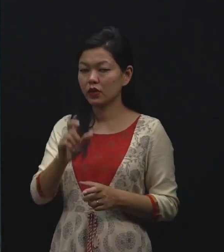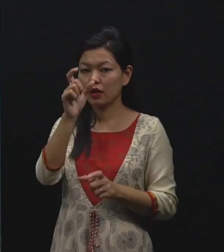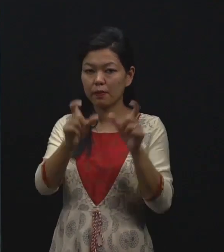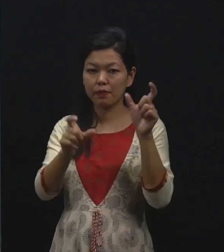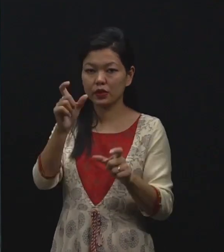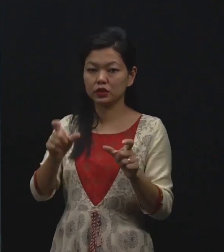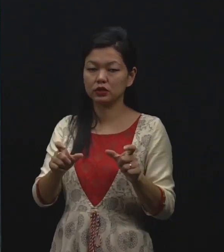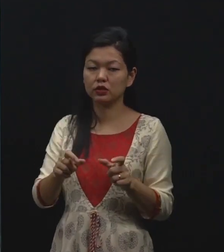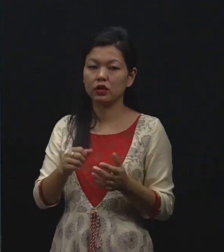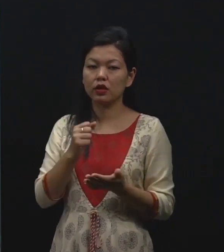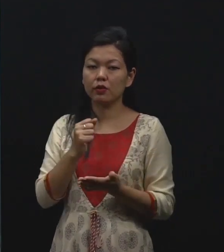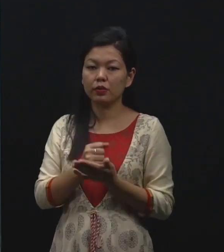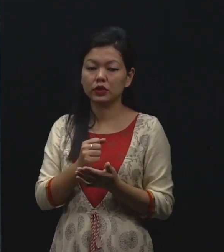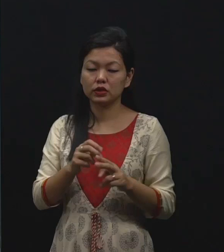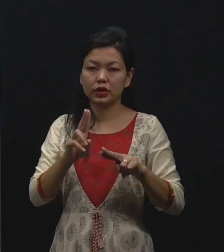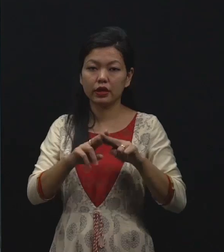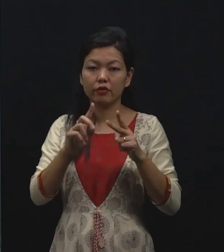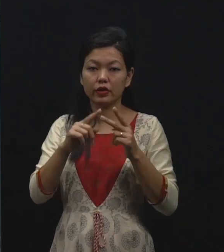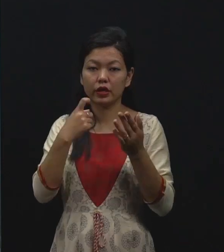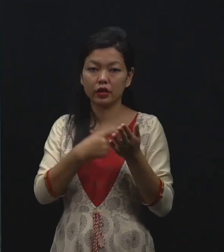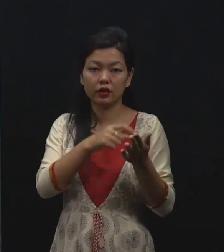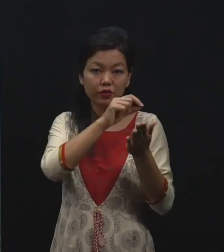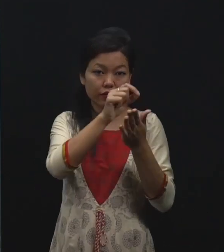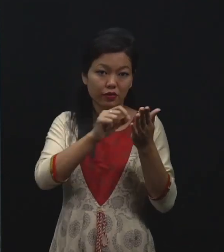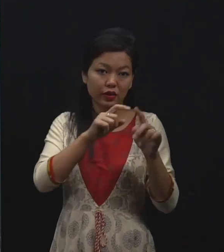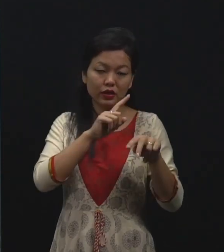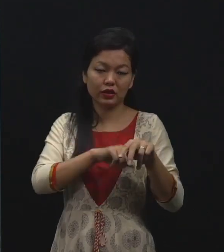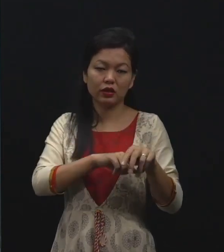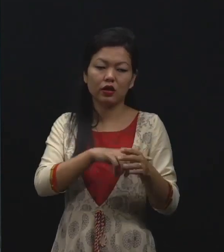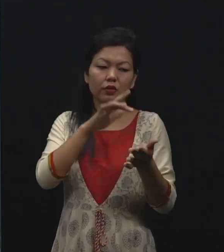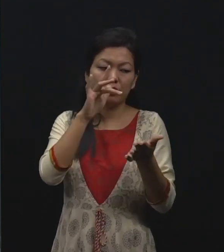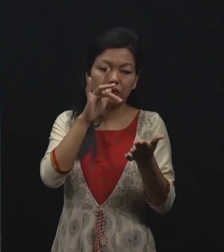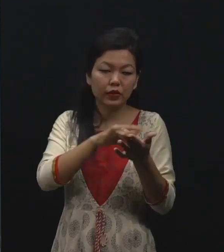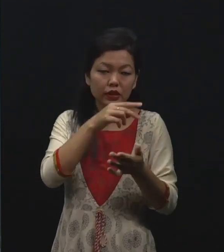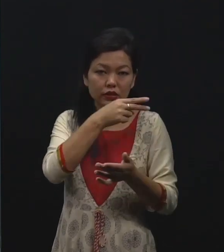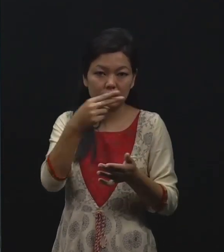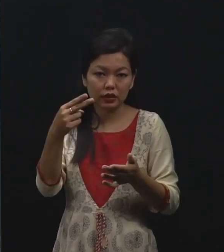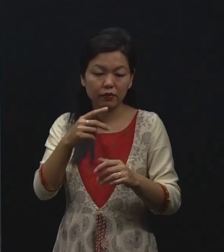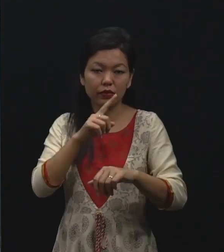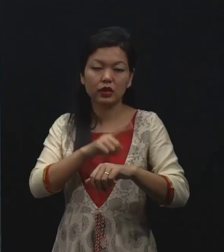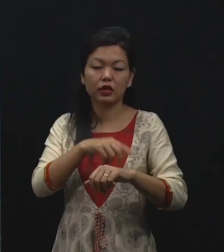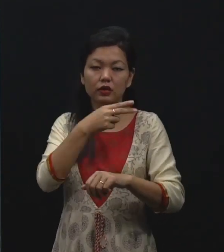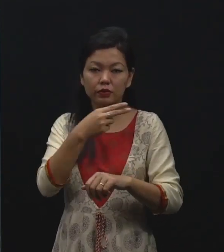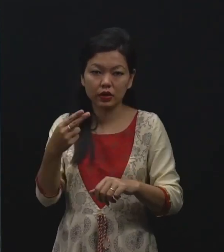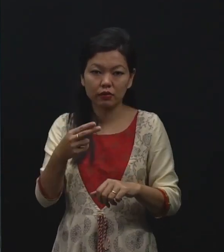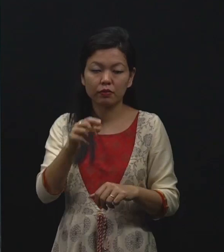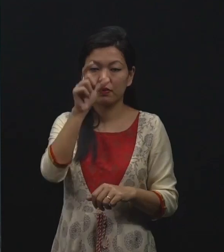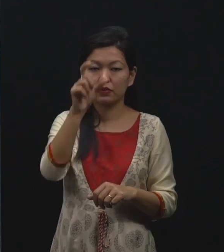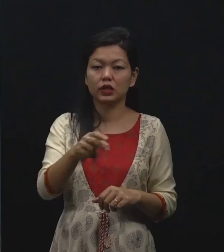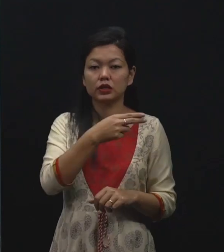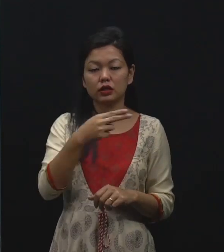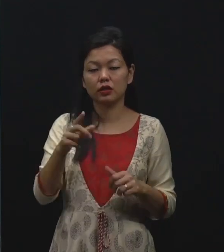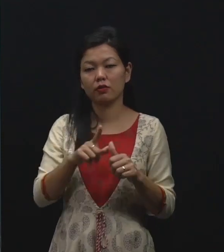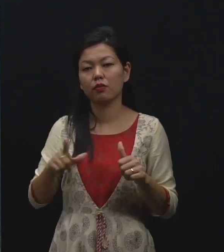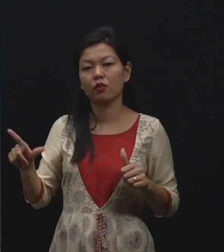whoever's name was mentioned there, the police will go and investigate, they will question them, and then only they will be brought to